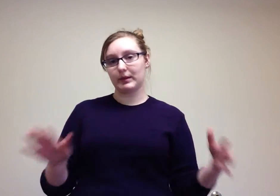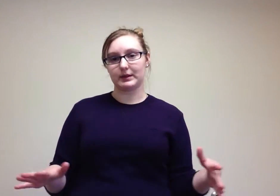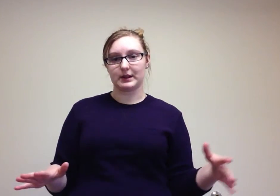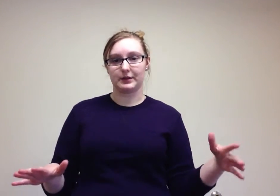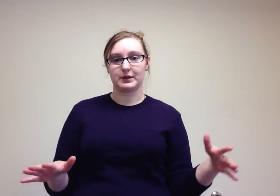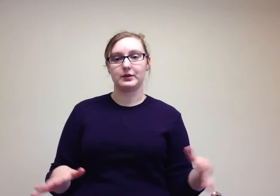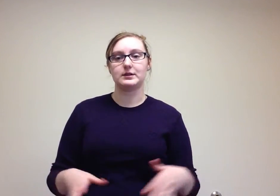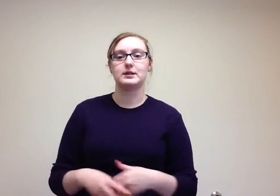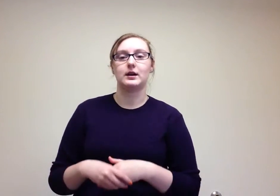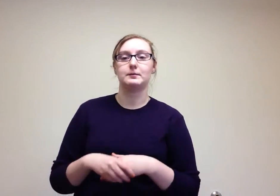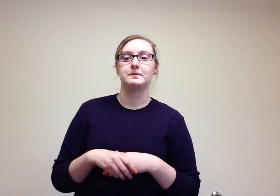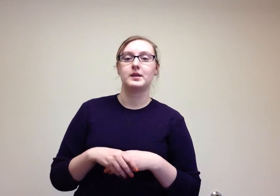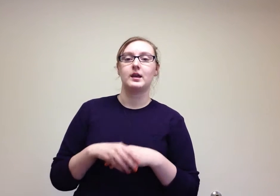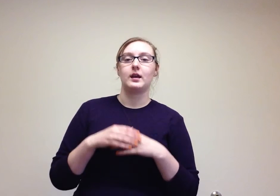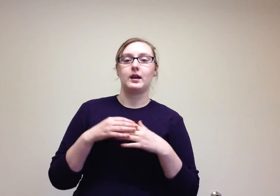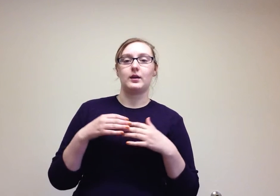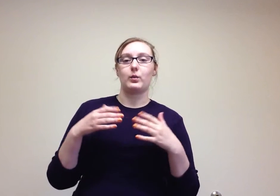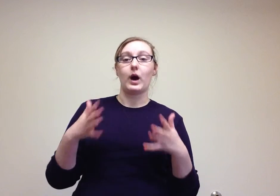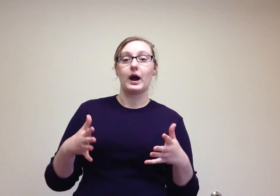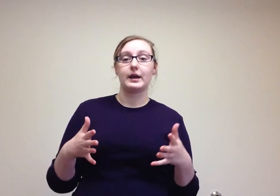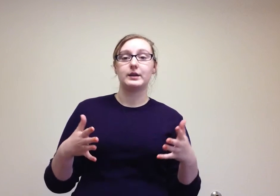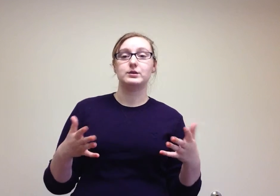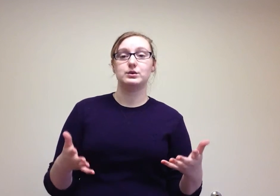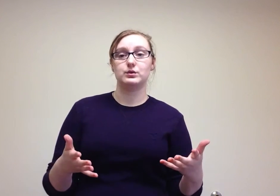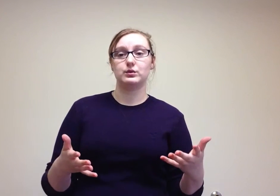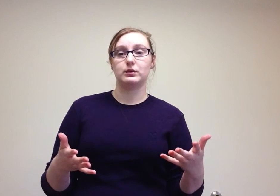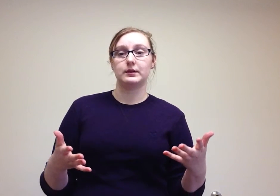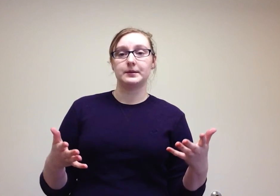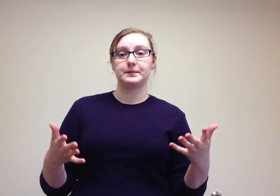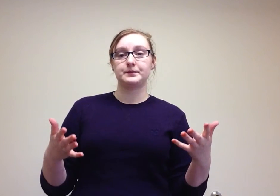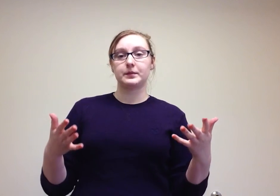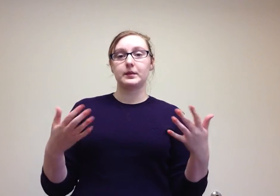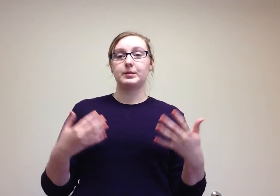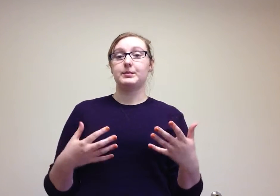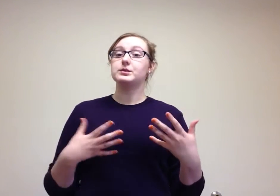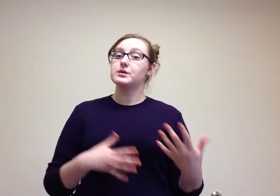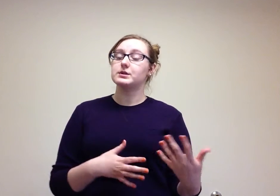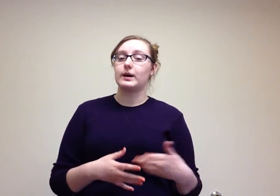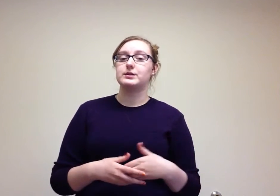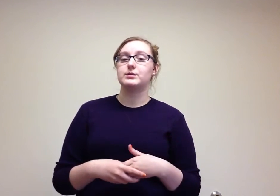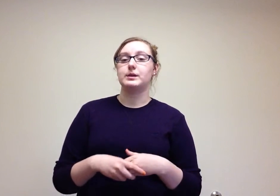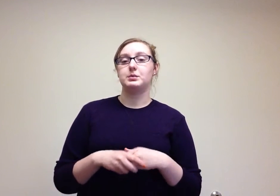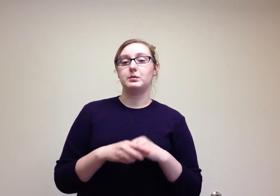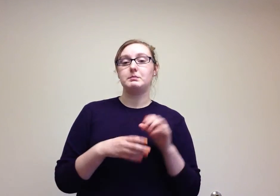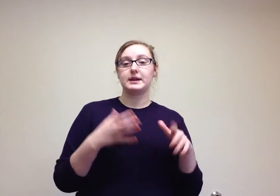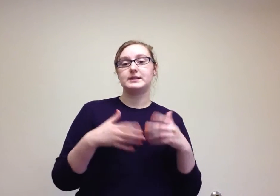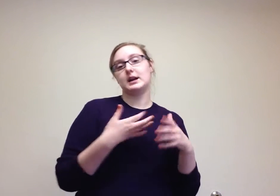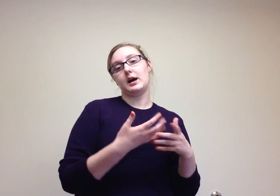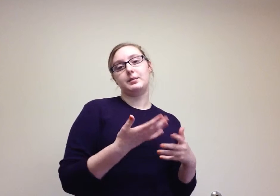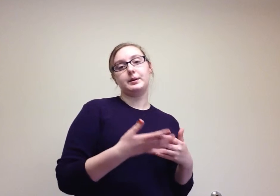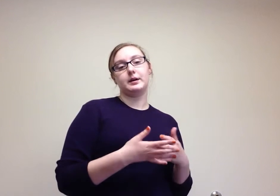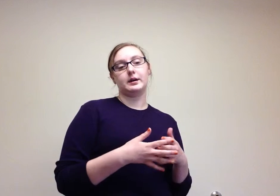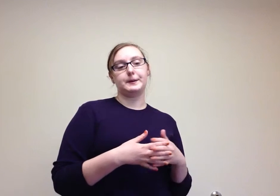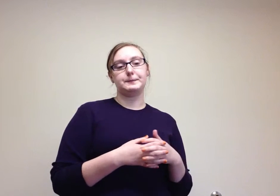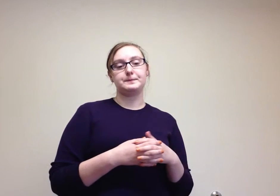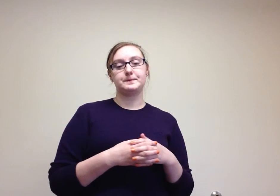able to tell the difference. And why do people do this? Why do people mix it up?